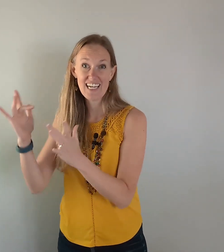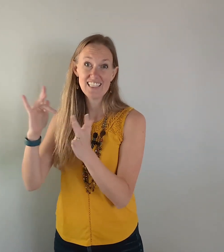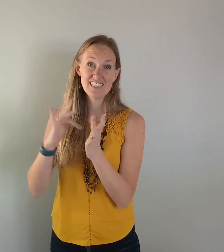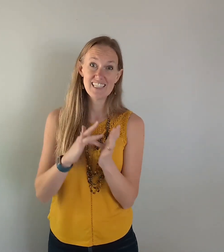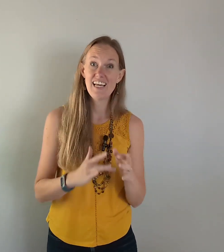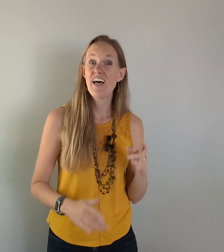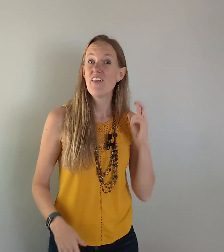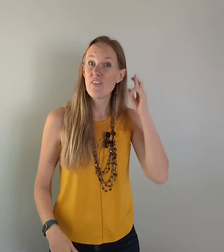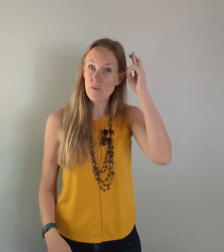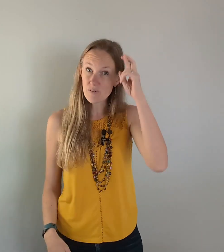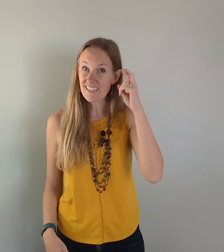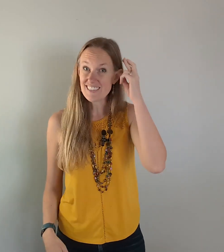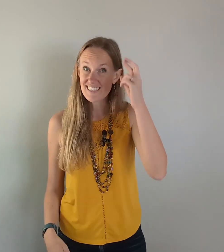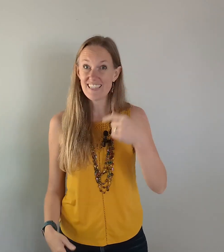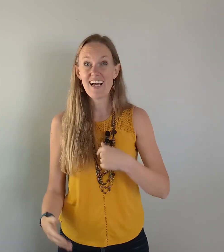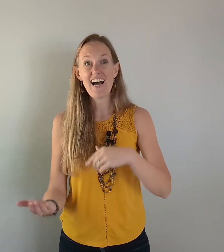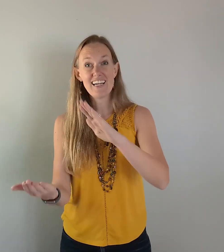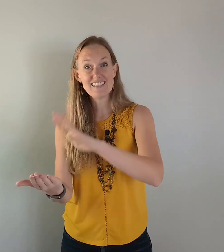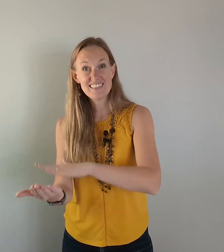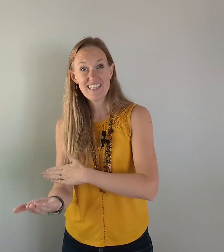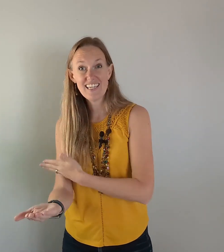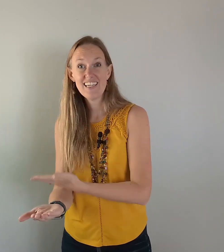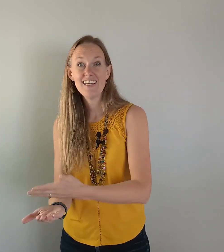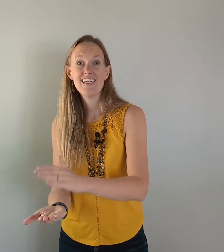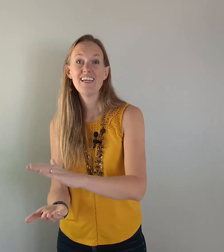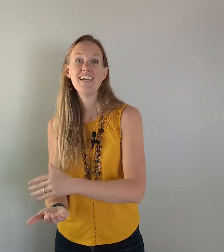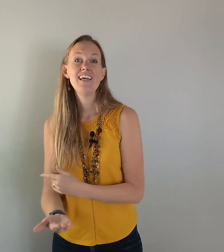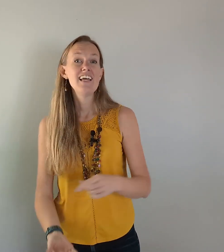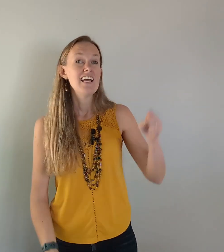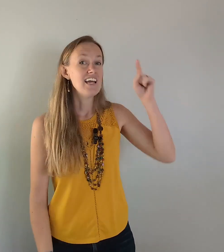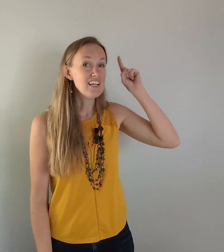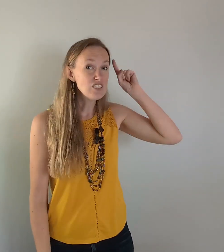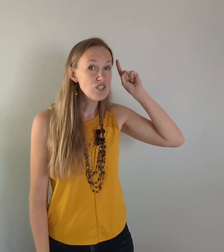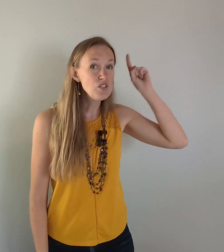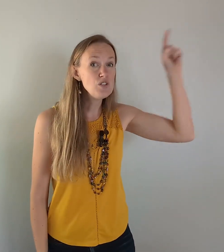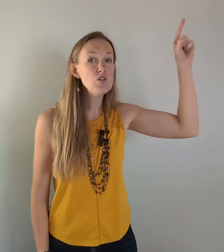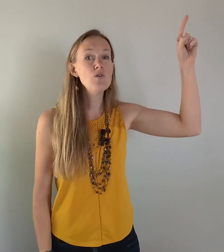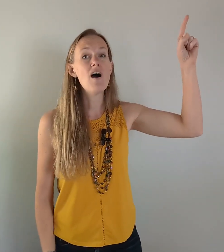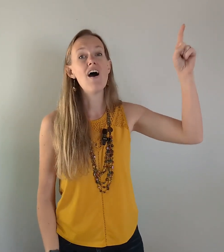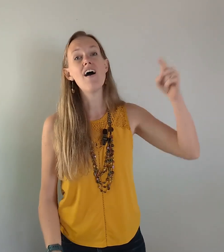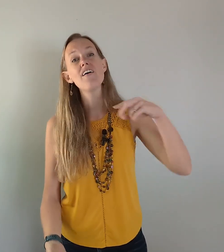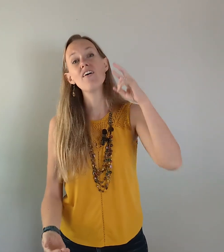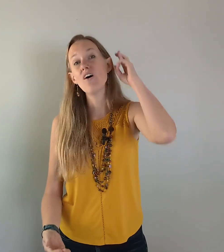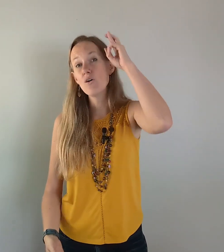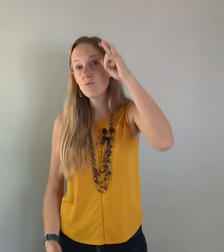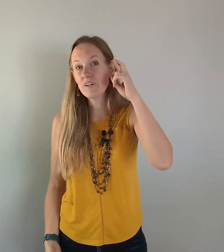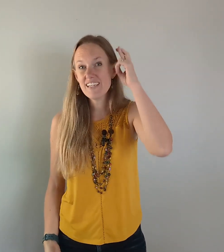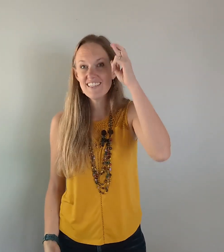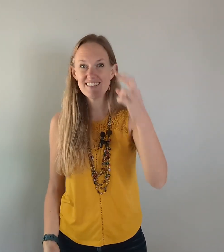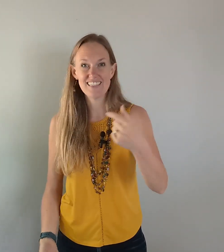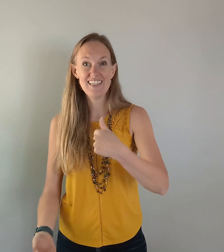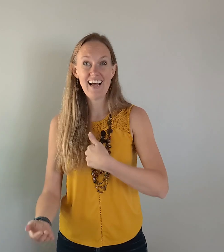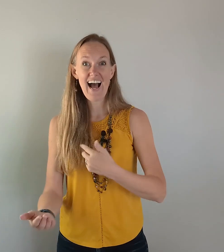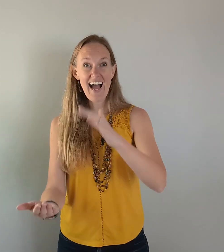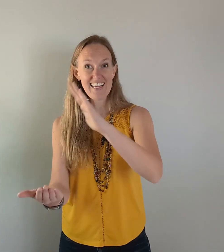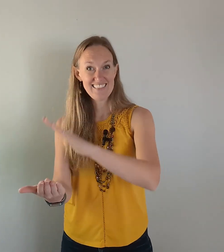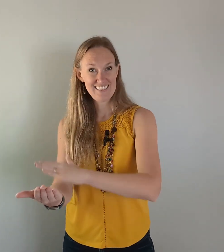Jesus, the reason I sing. And you are the reason I